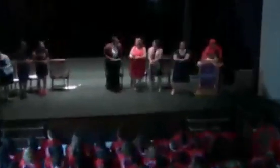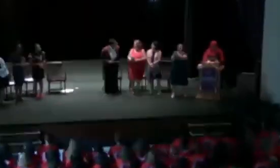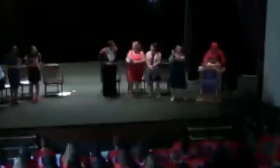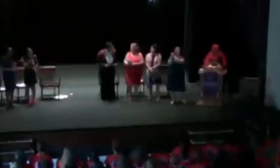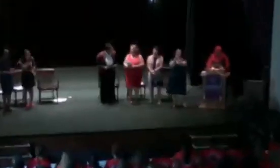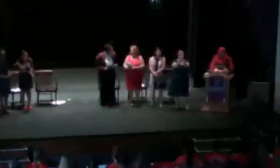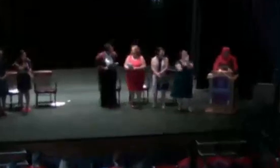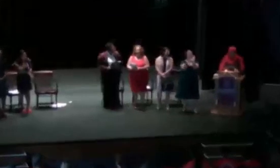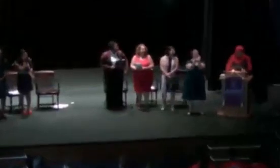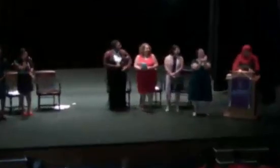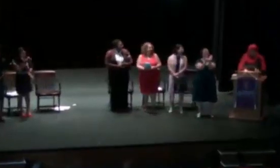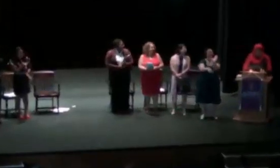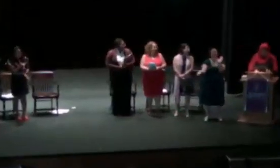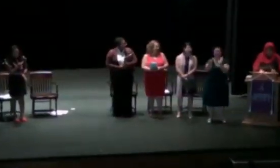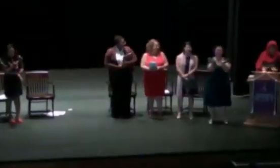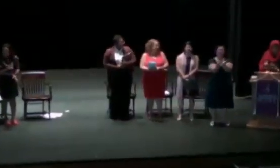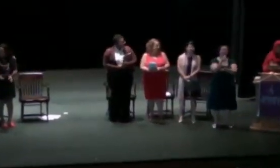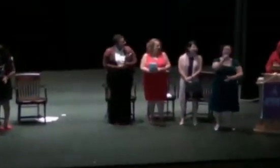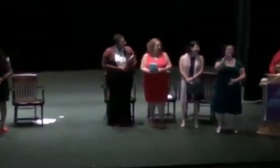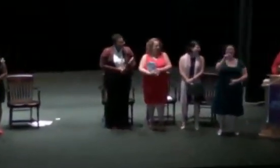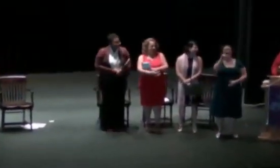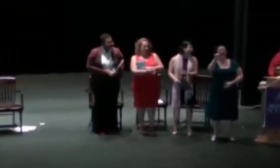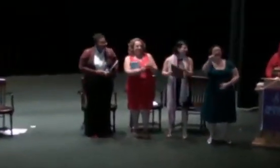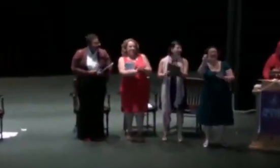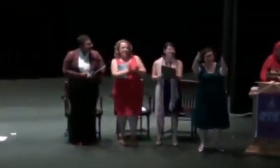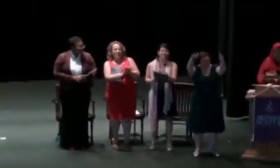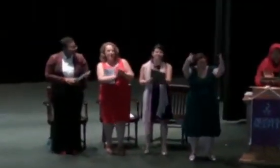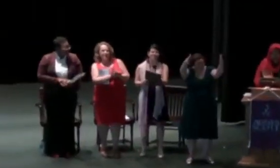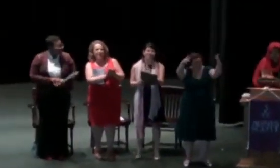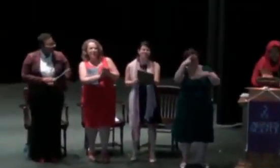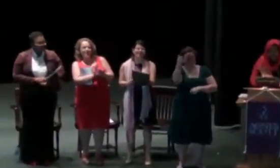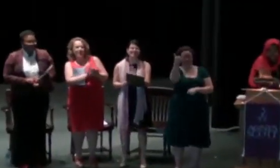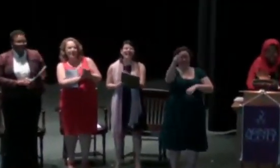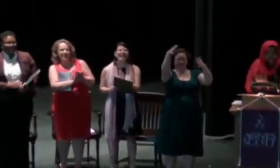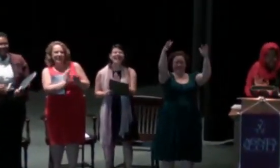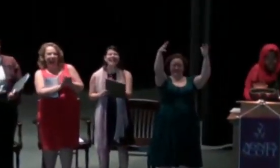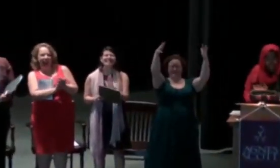Congratulations again to all of you, our newest Scotties. Give yourselves a round of applause.